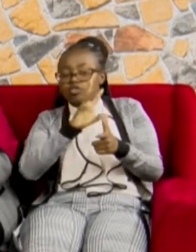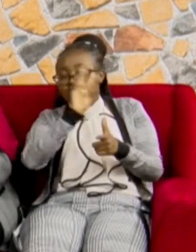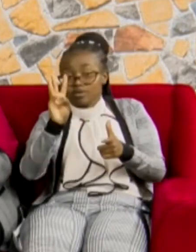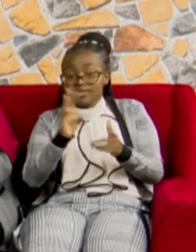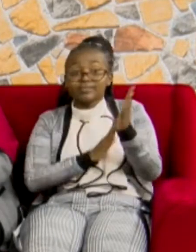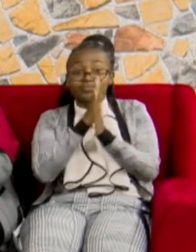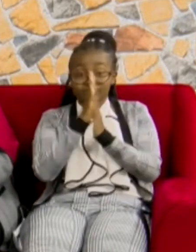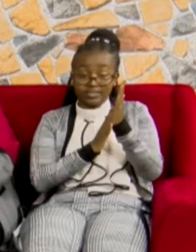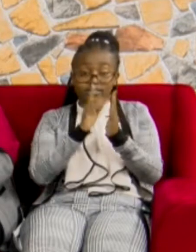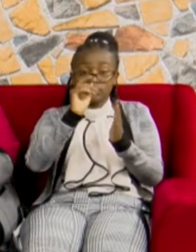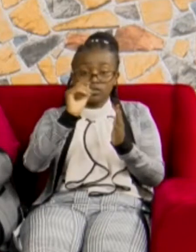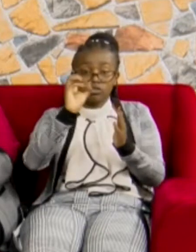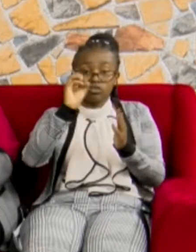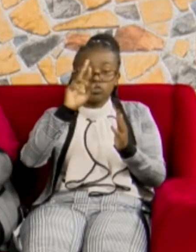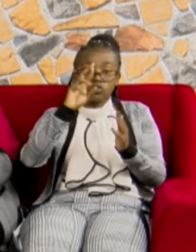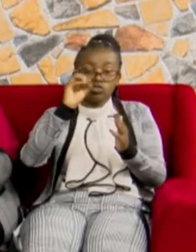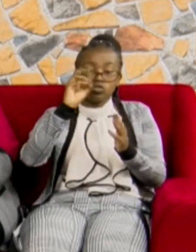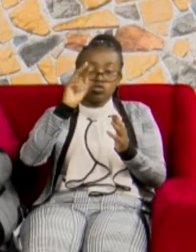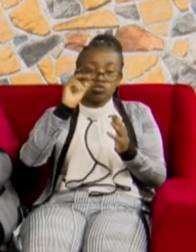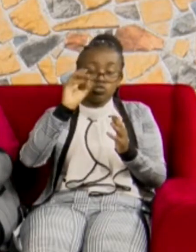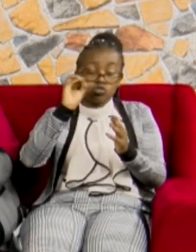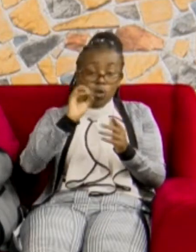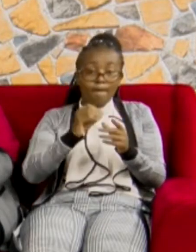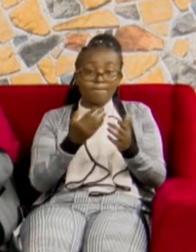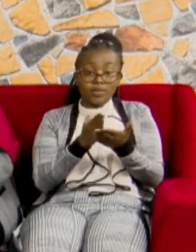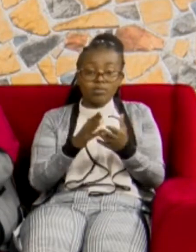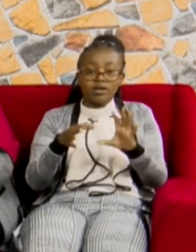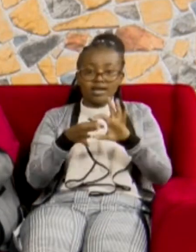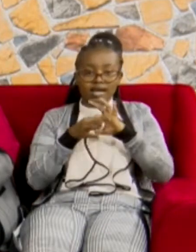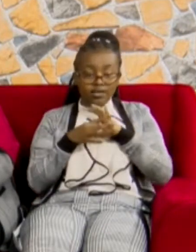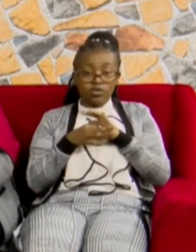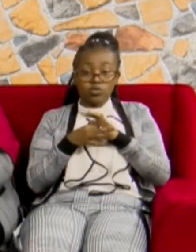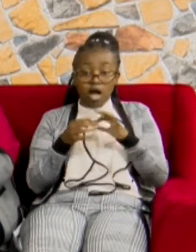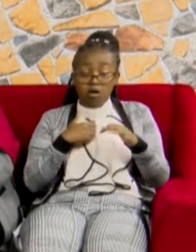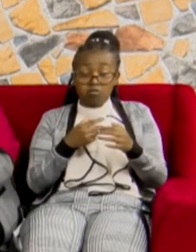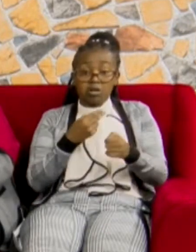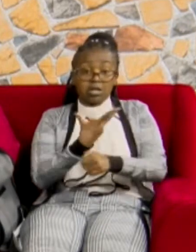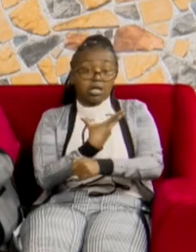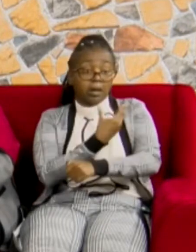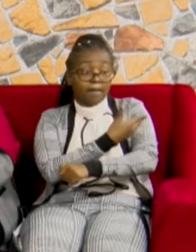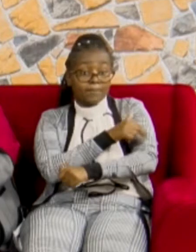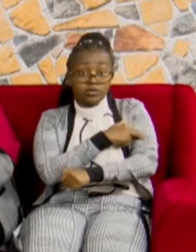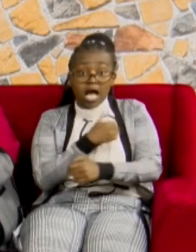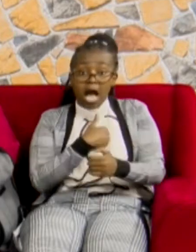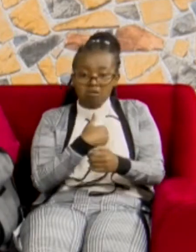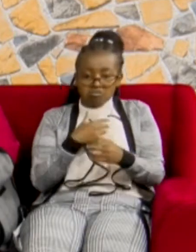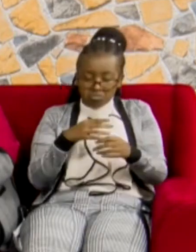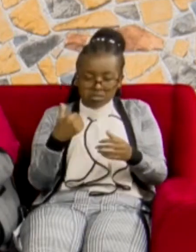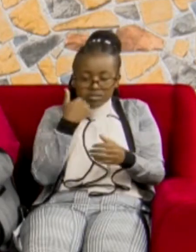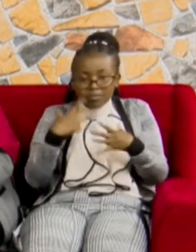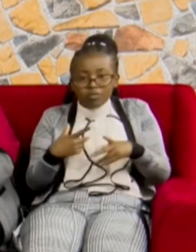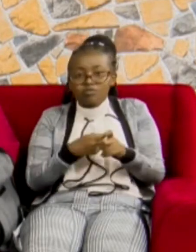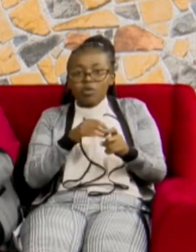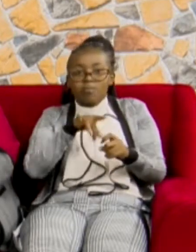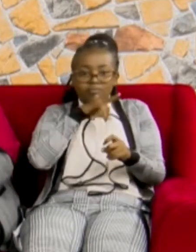interestingly, Toronto is very multicultural. Okay. So we even got patients who are Ugandan, Ethiopian, Kenyan. Okay. So,